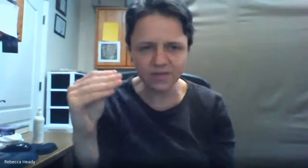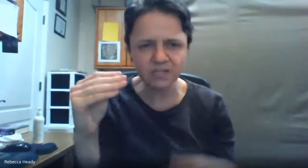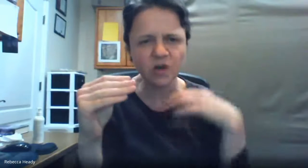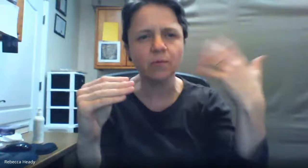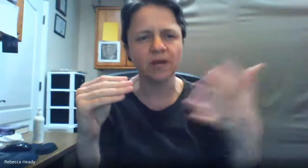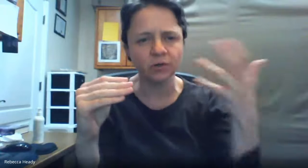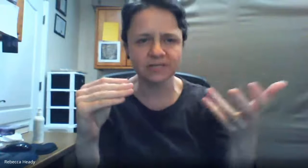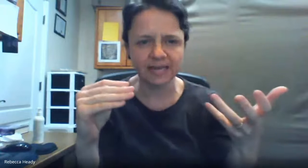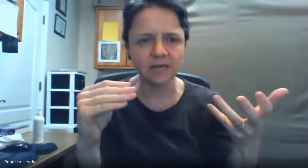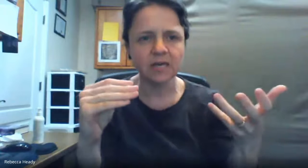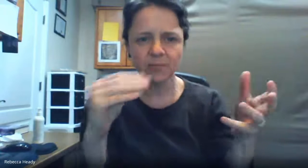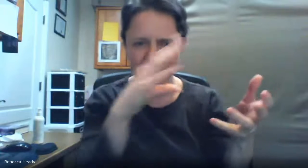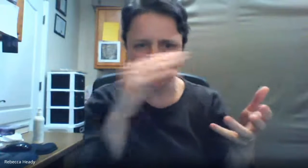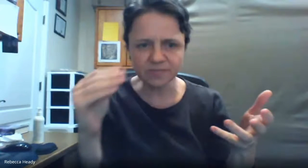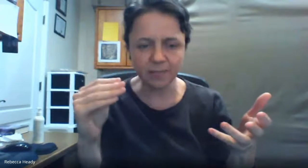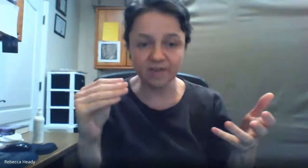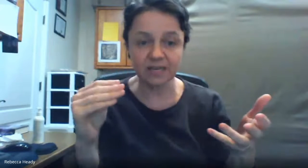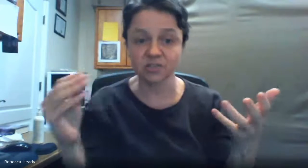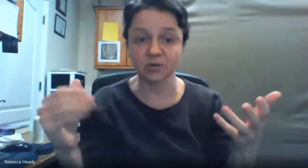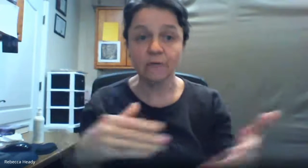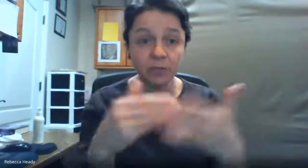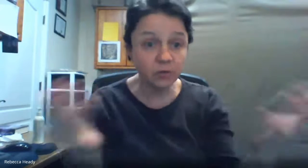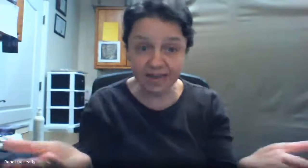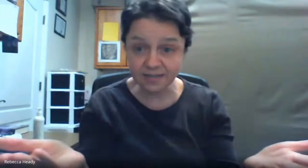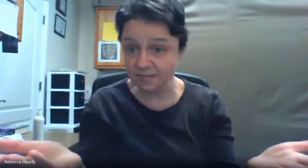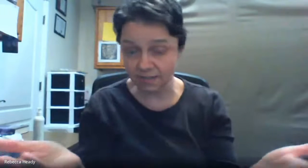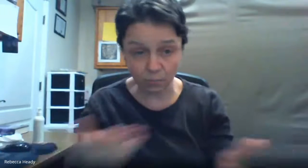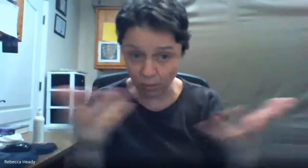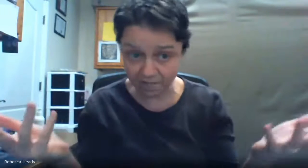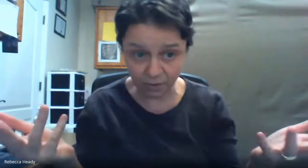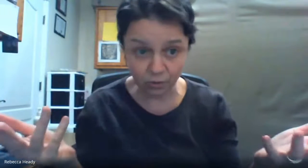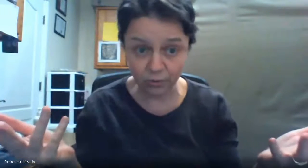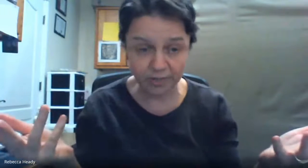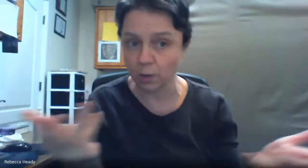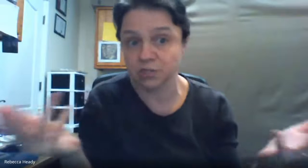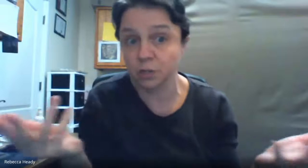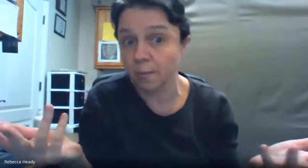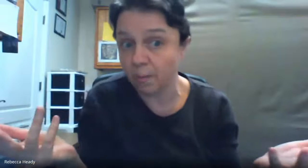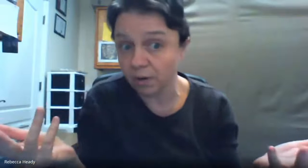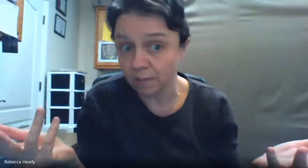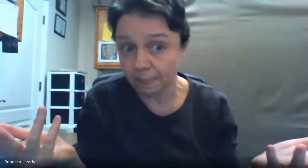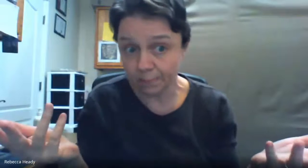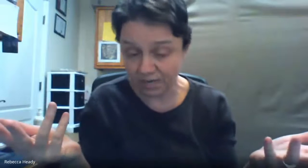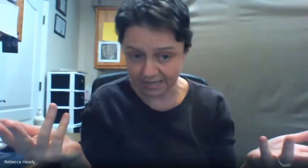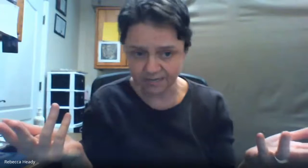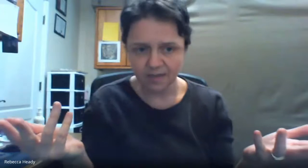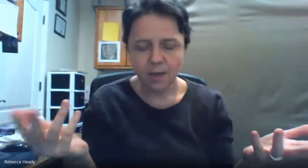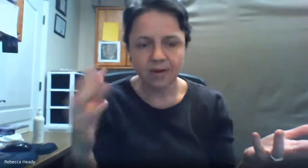always try when I learn a sign to make some type of a connection. For you guys, it can be whatever it helps you to remember what it is, but I